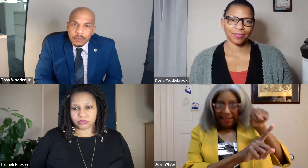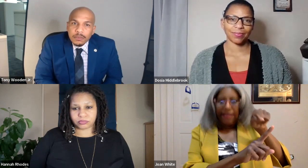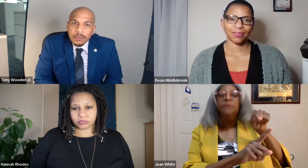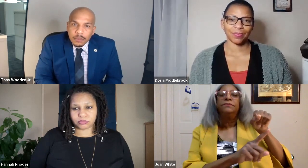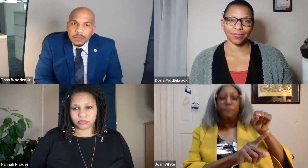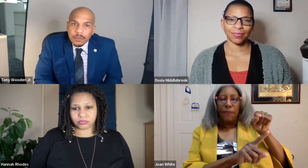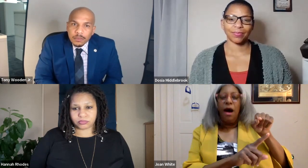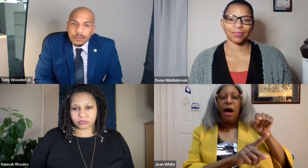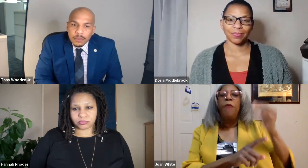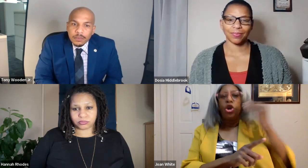Gertzig.